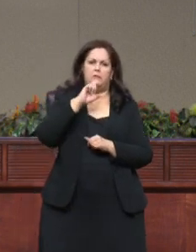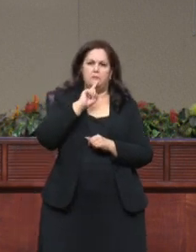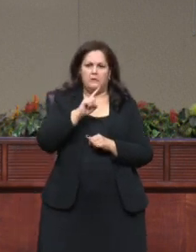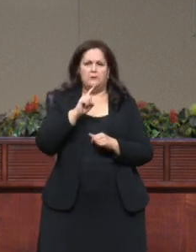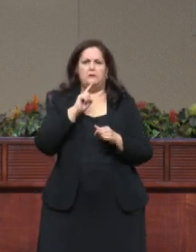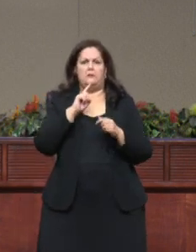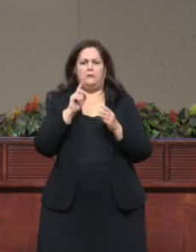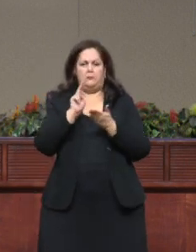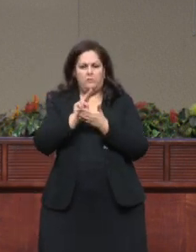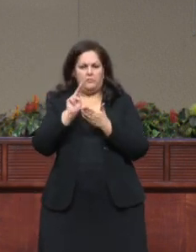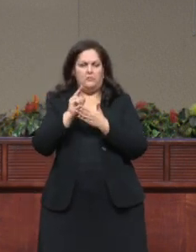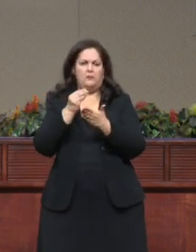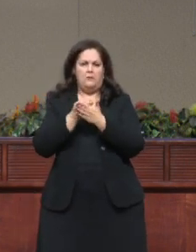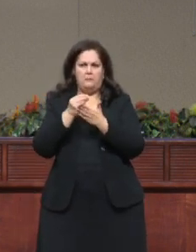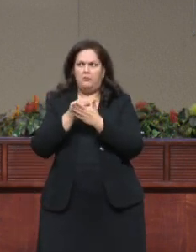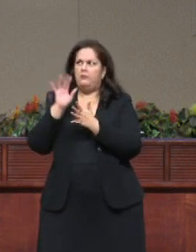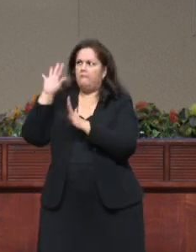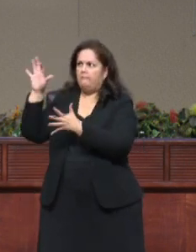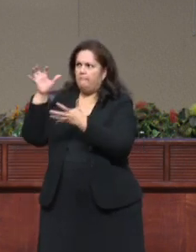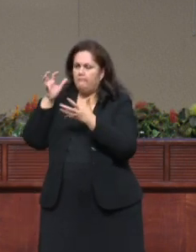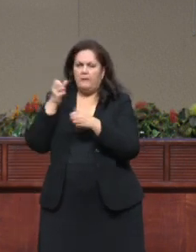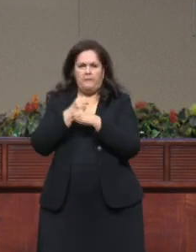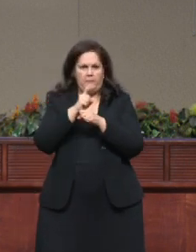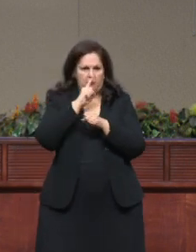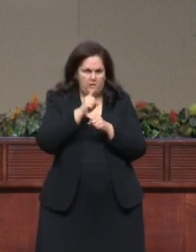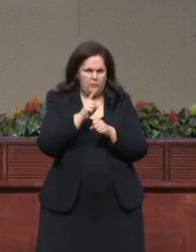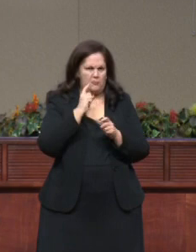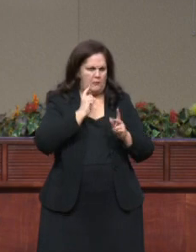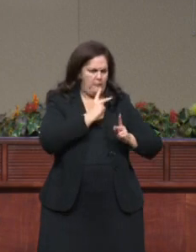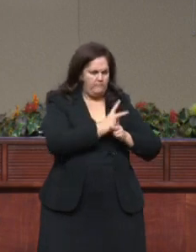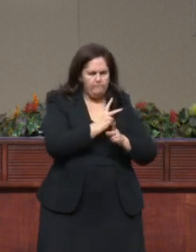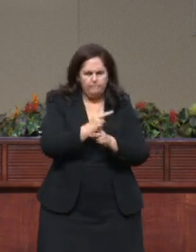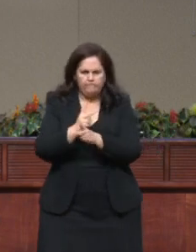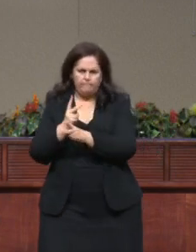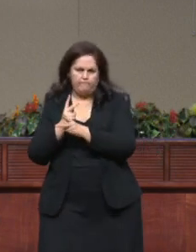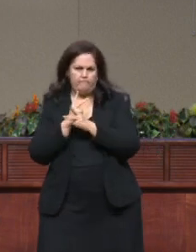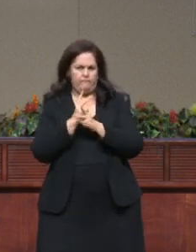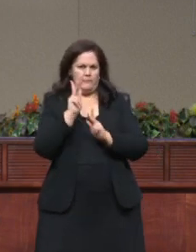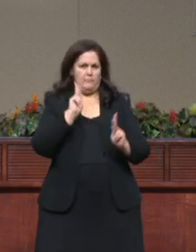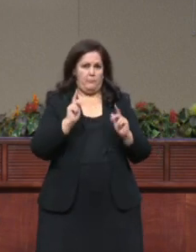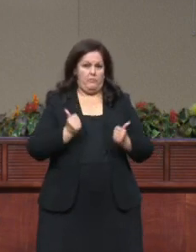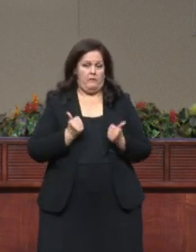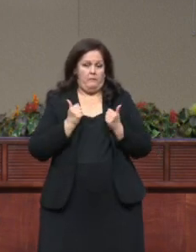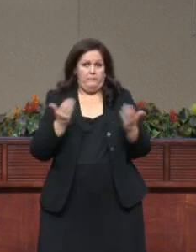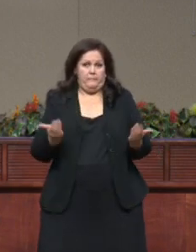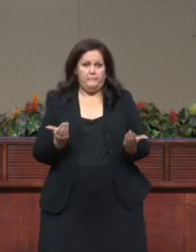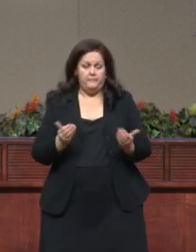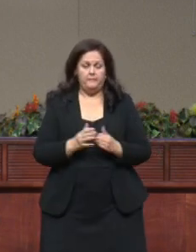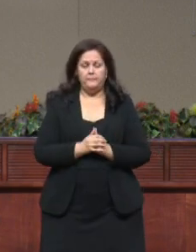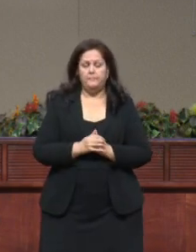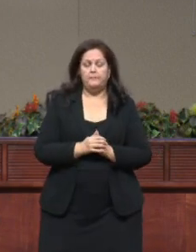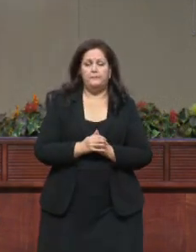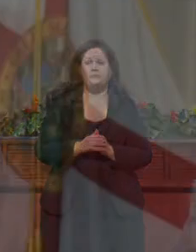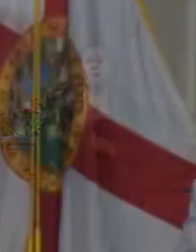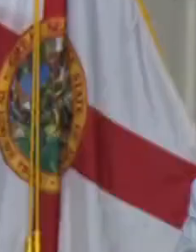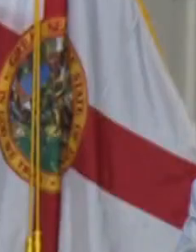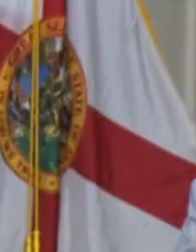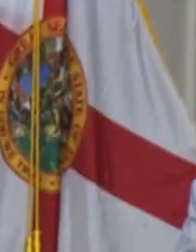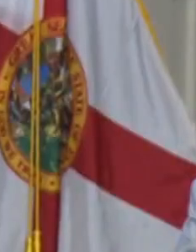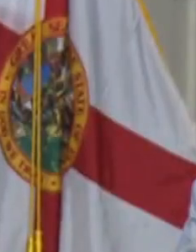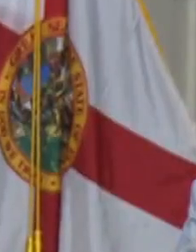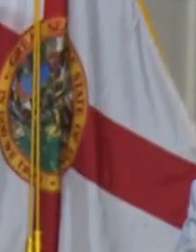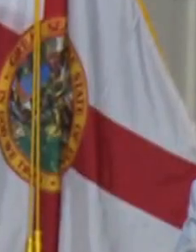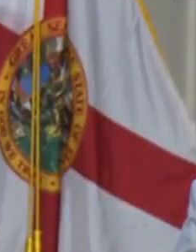that we receive as a county to make certain that we're taking care of our Orange County residents. In order to qualify for the